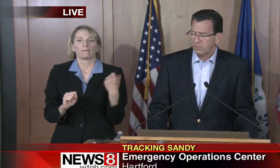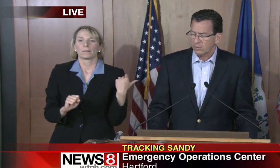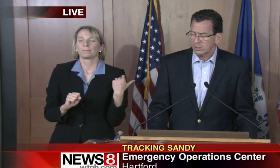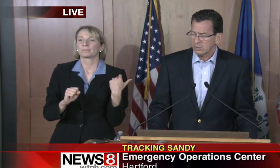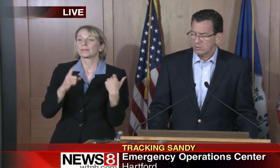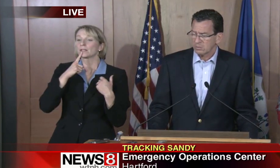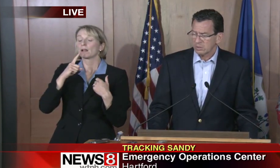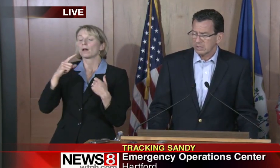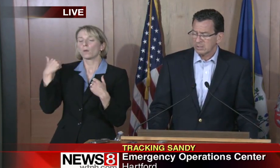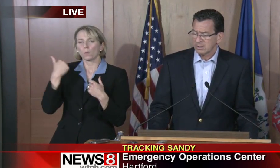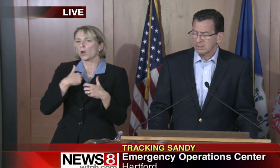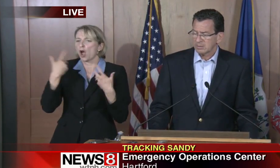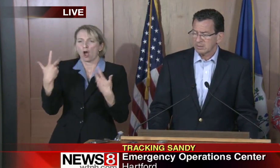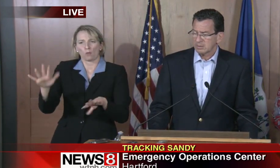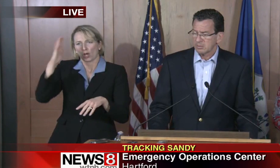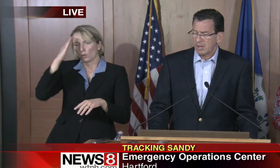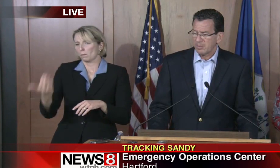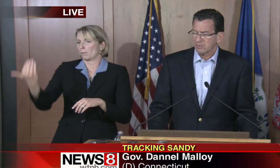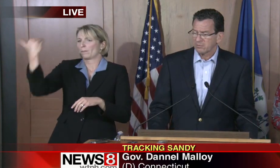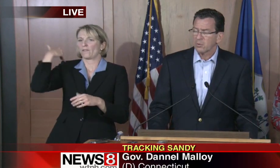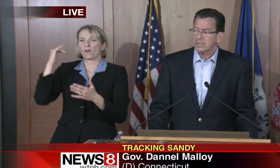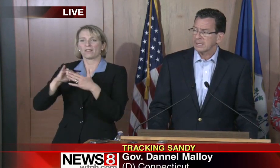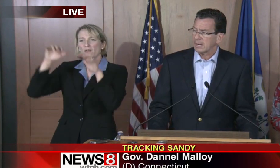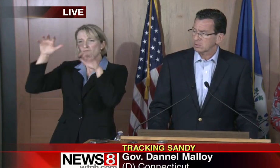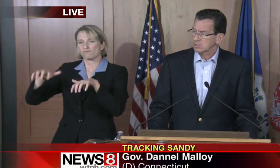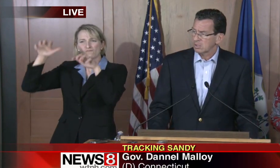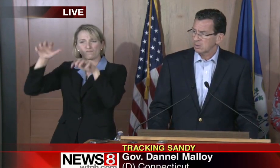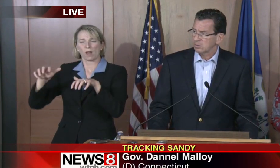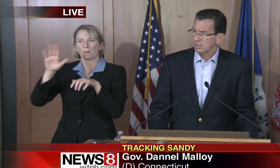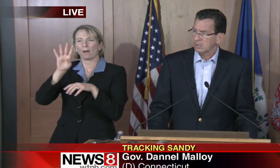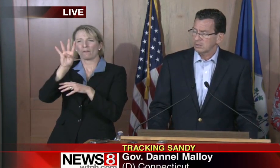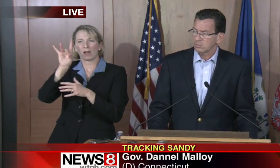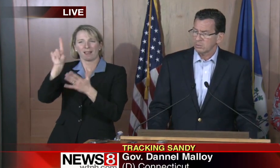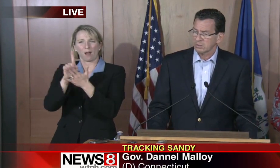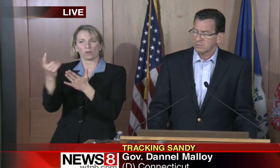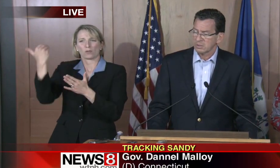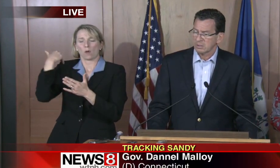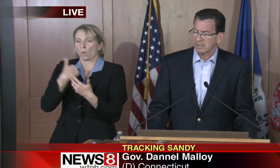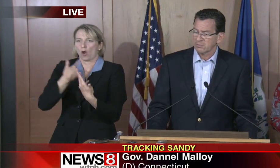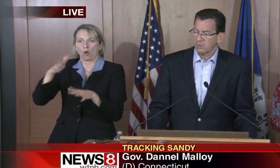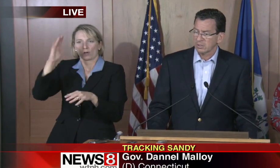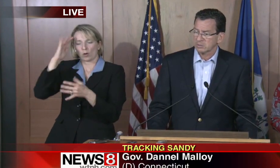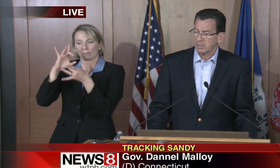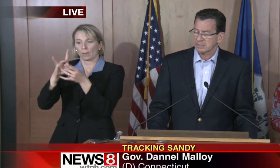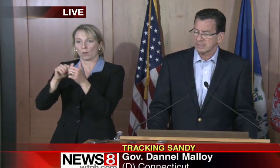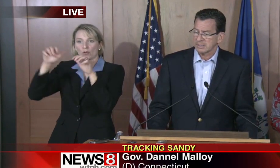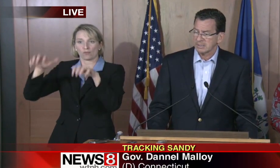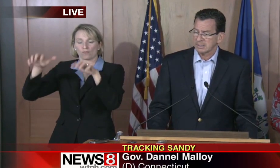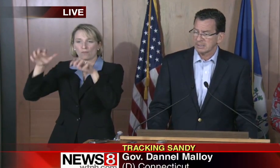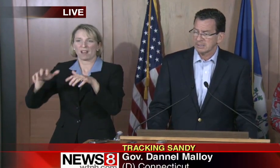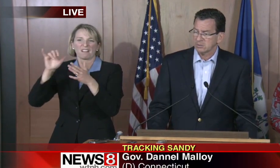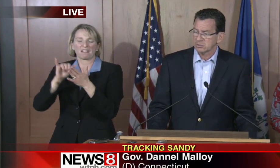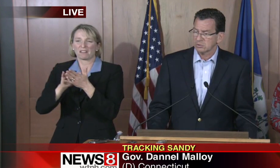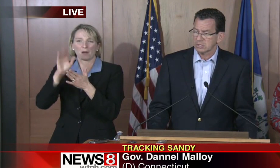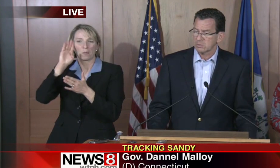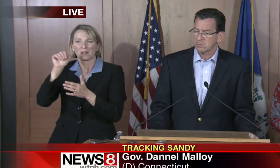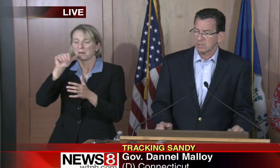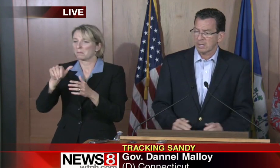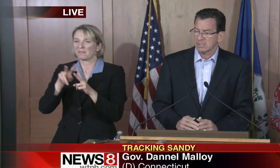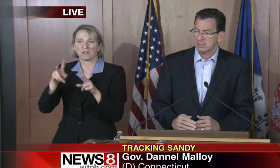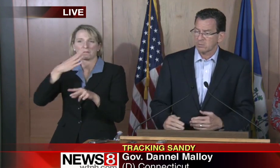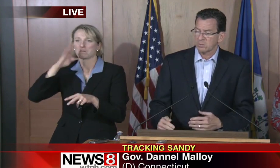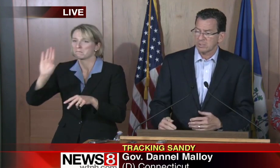The rainfall, we knew that we, about 48 hours ago, with landfall expected in New